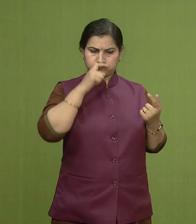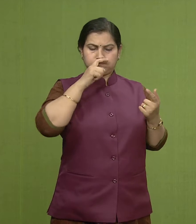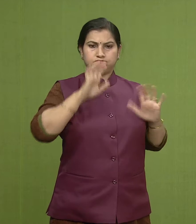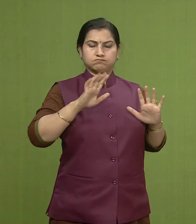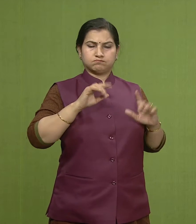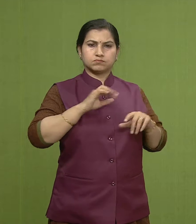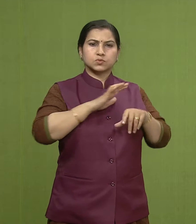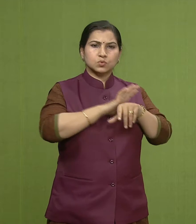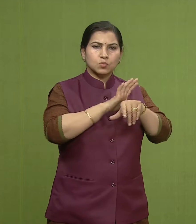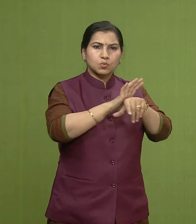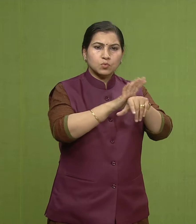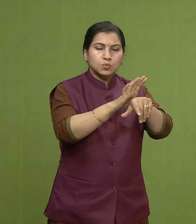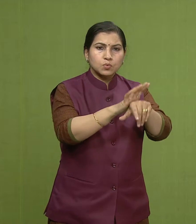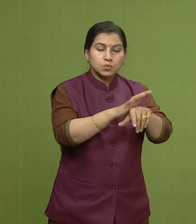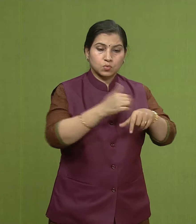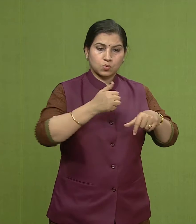slowly start taking their own decision.